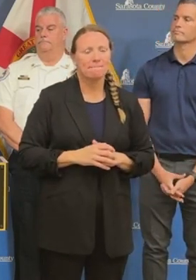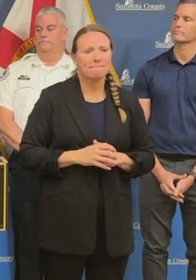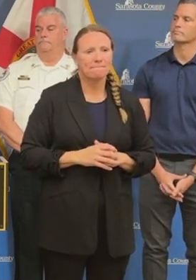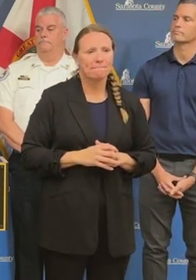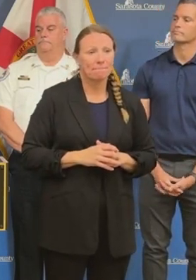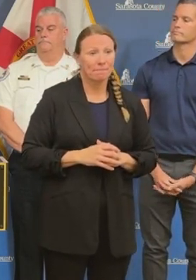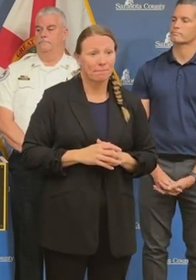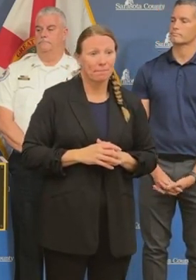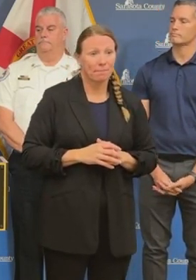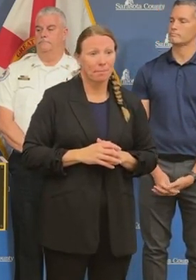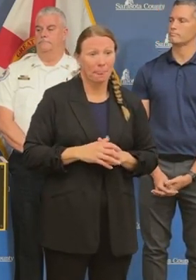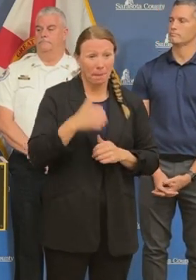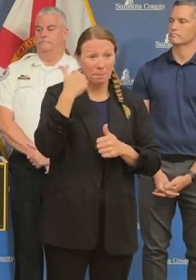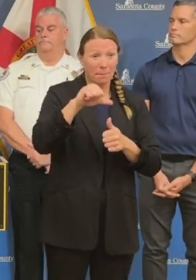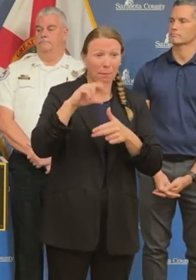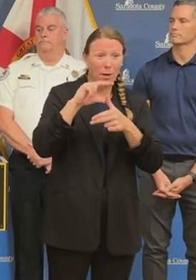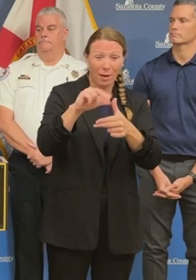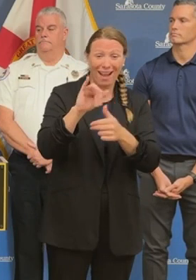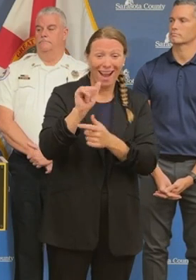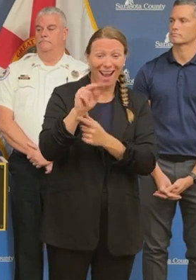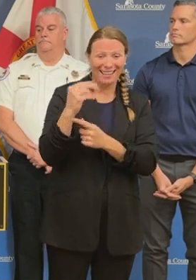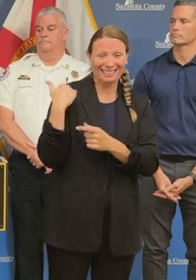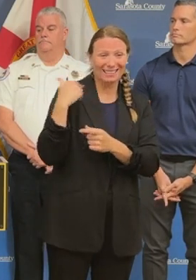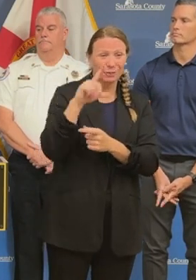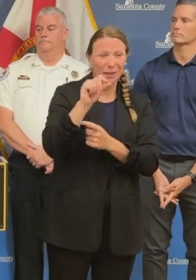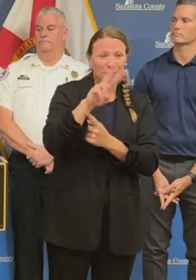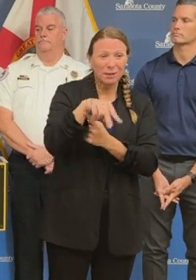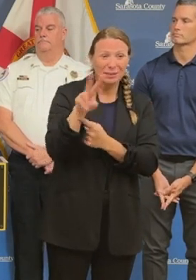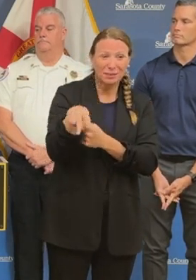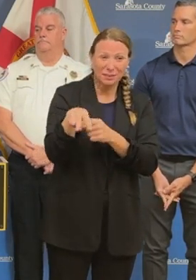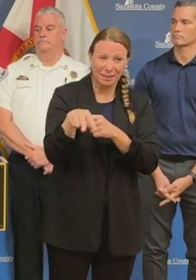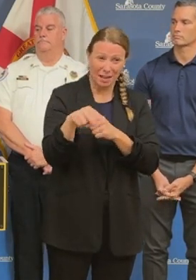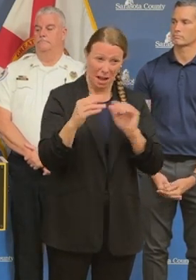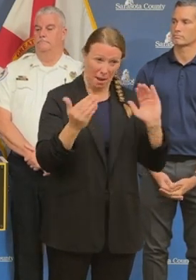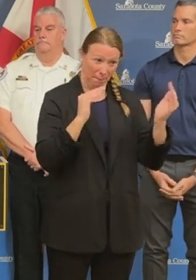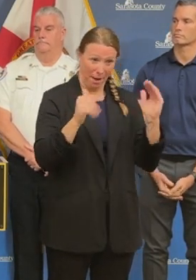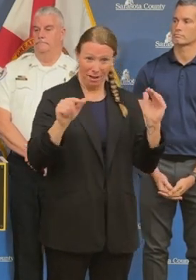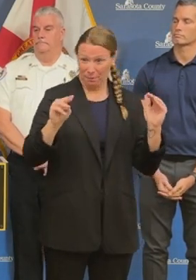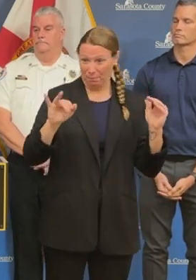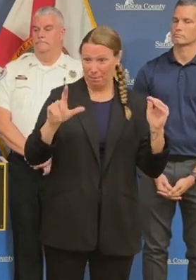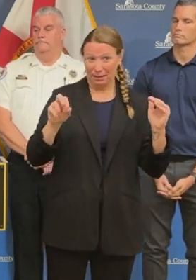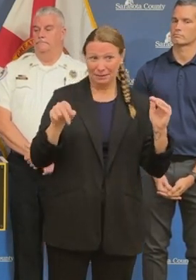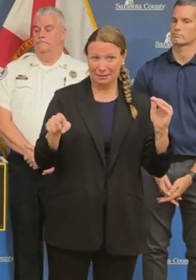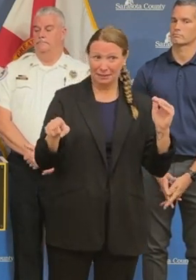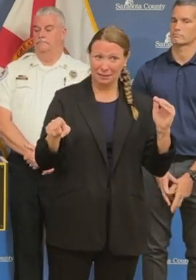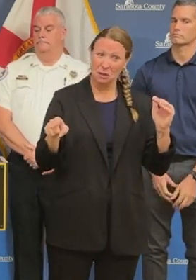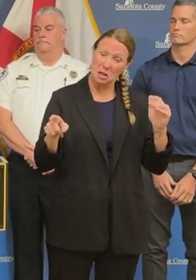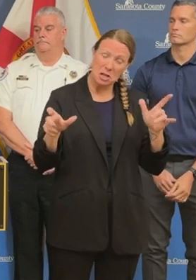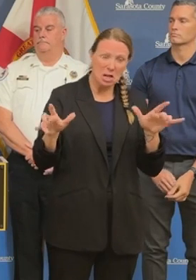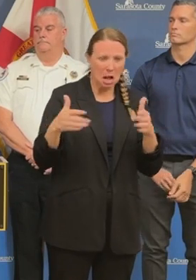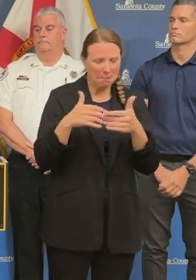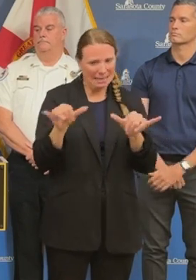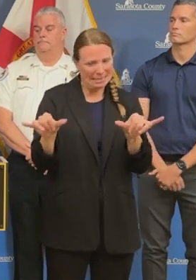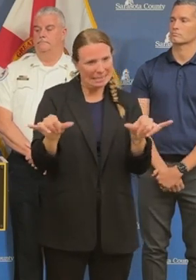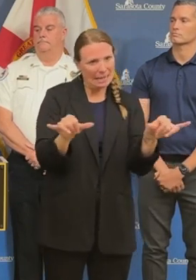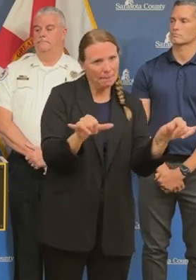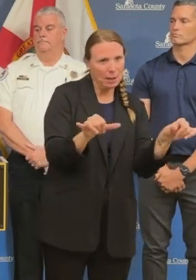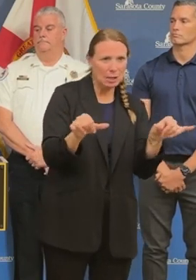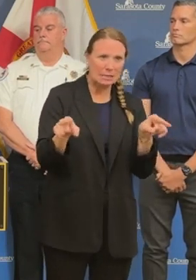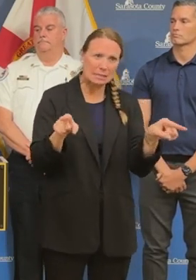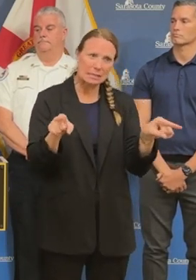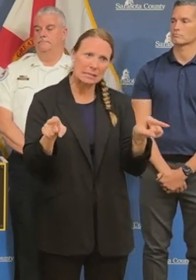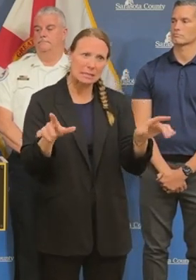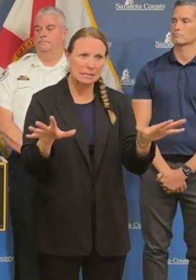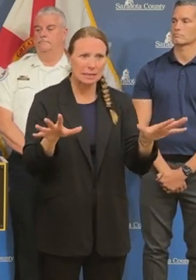2022, which is a similar looking storm than this one, they got power back up very quickly. And so we know that they have a network